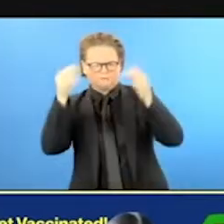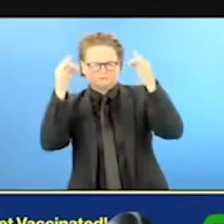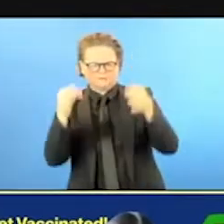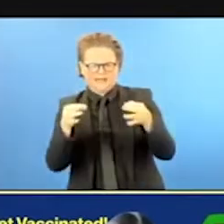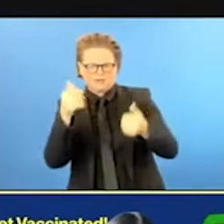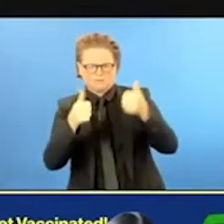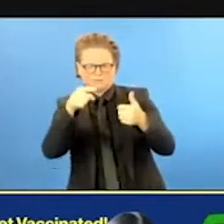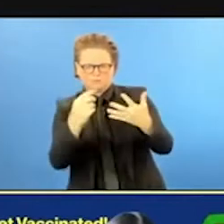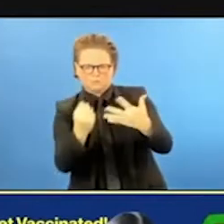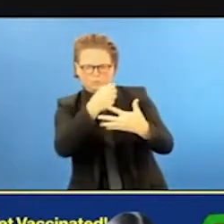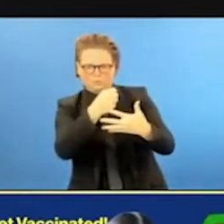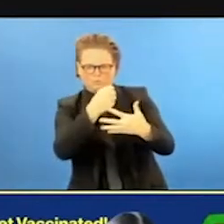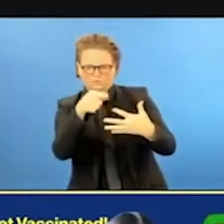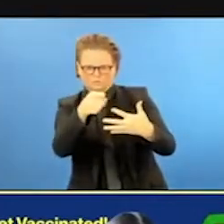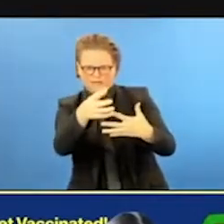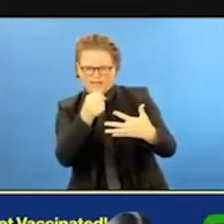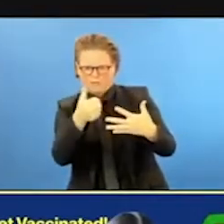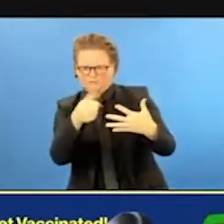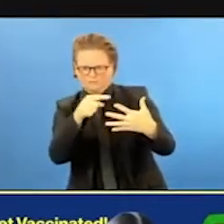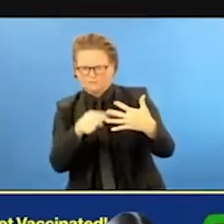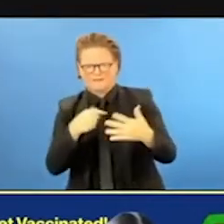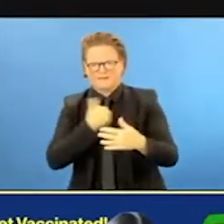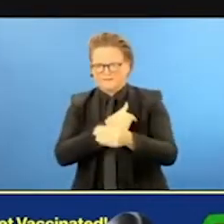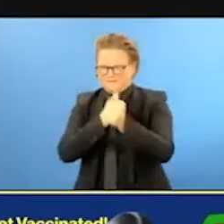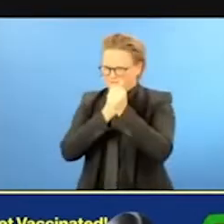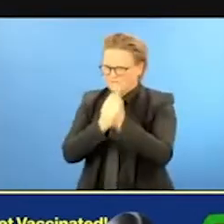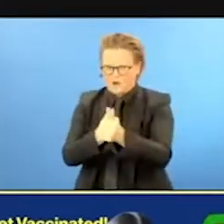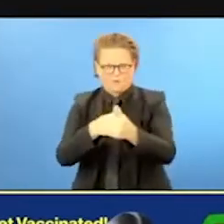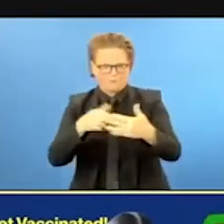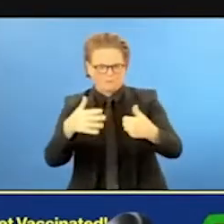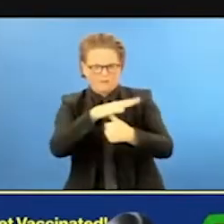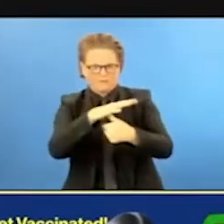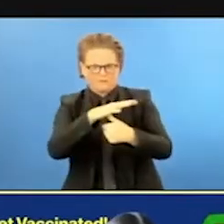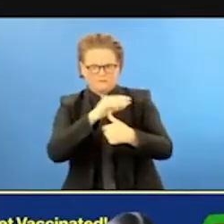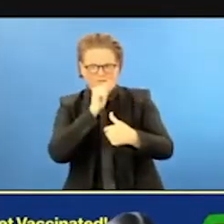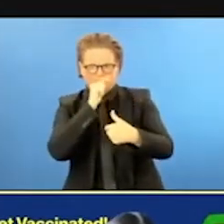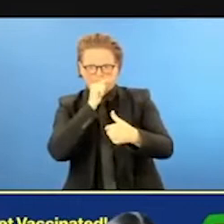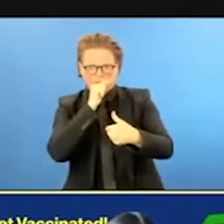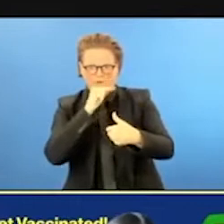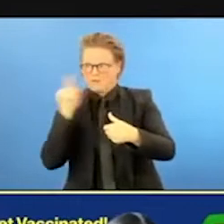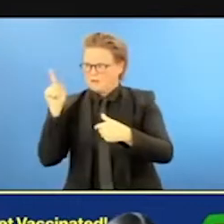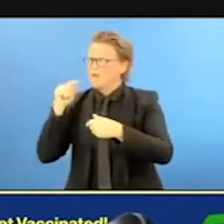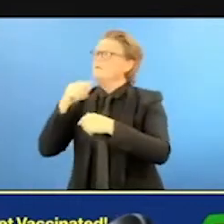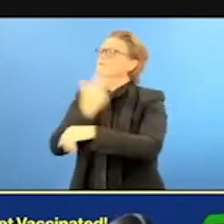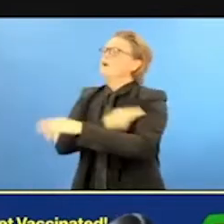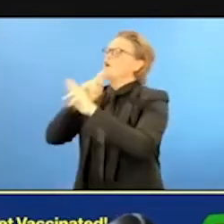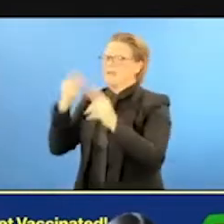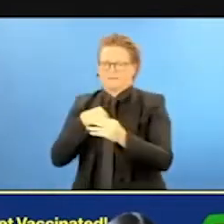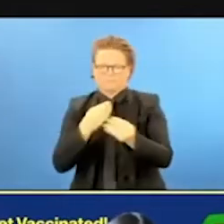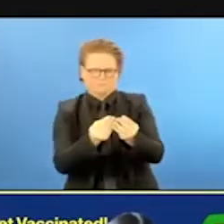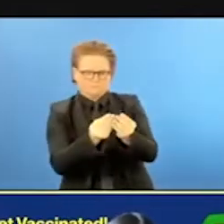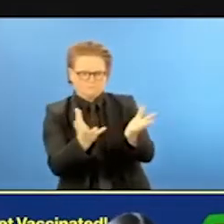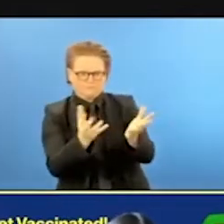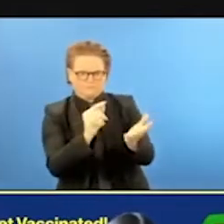recommendations for prioritization and allocation of doses. The state continues to update